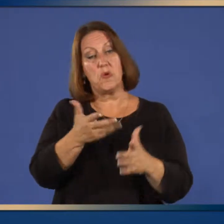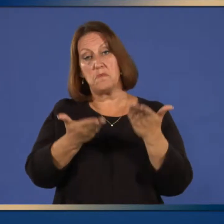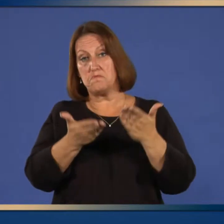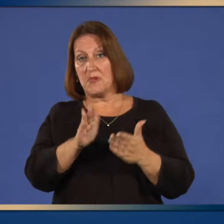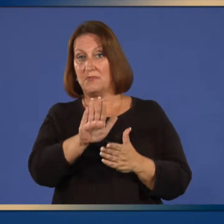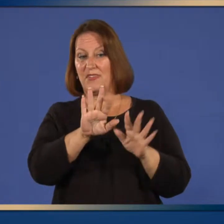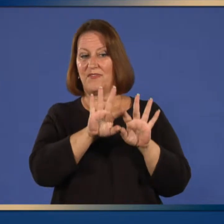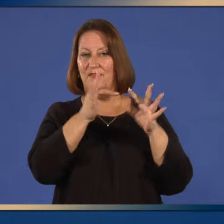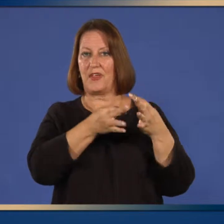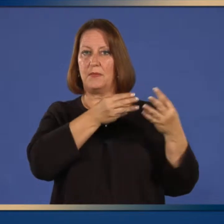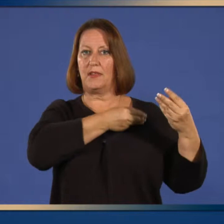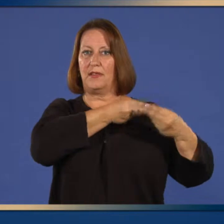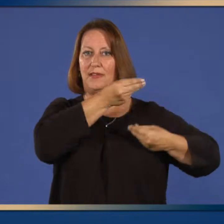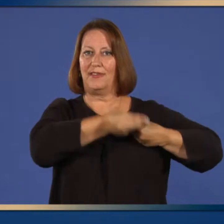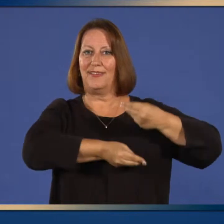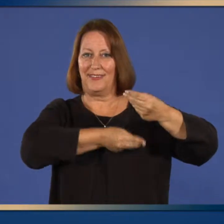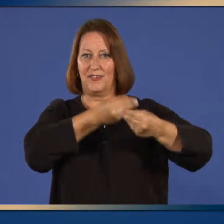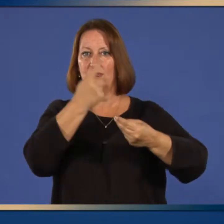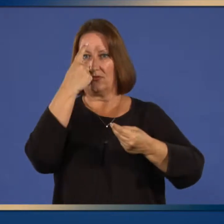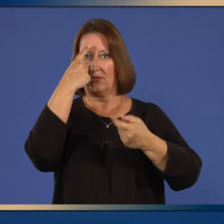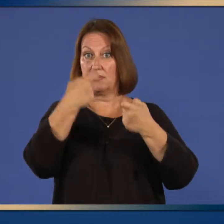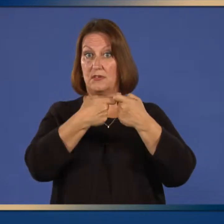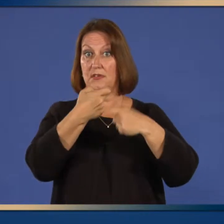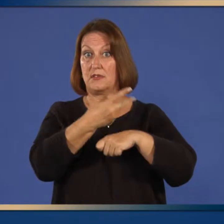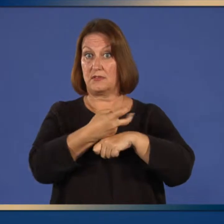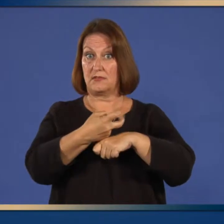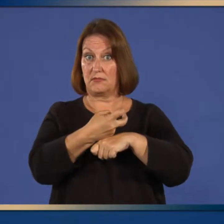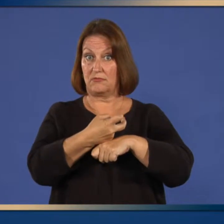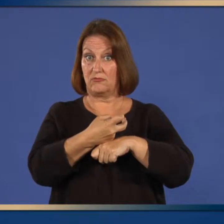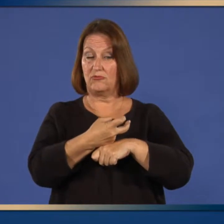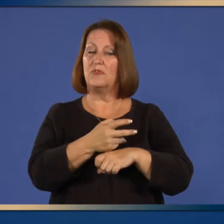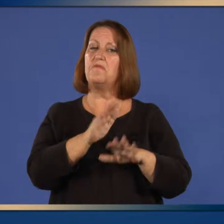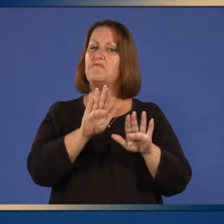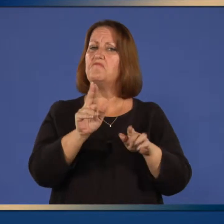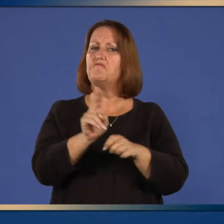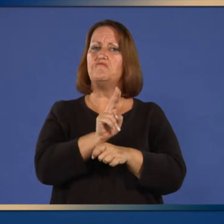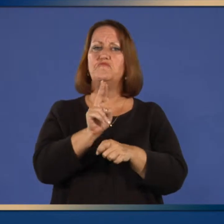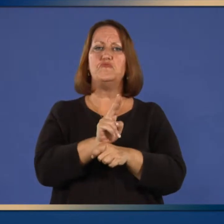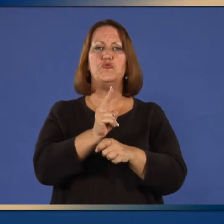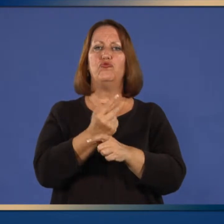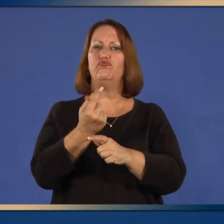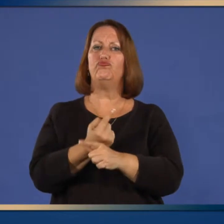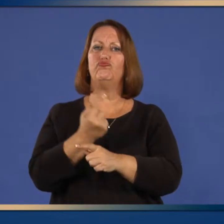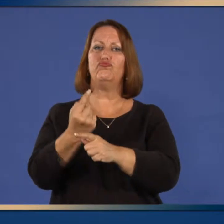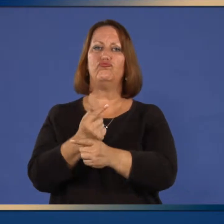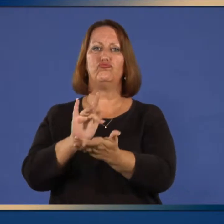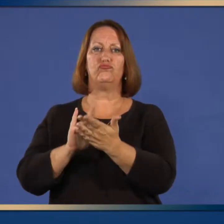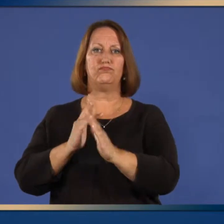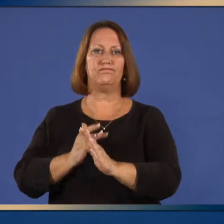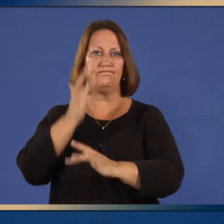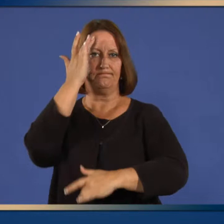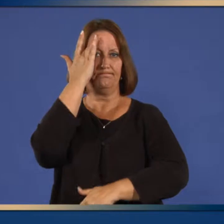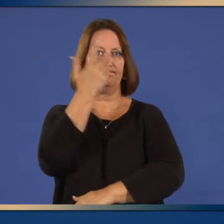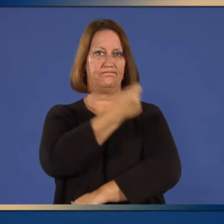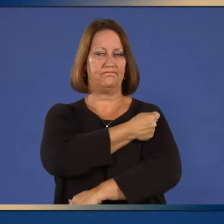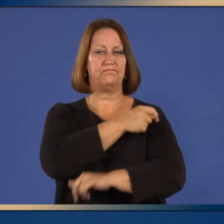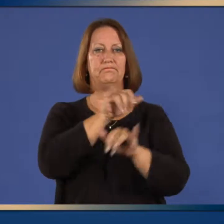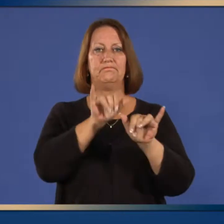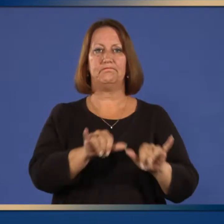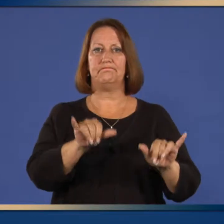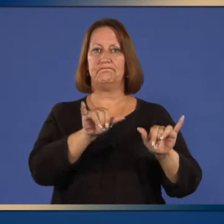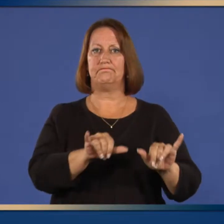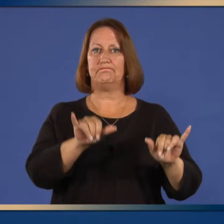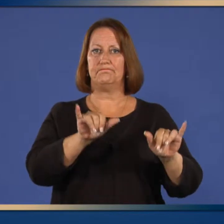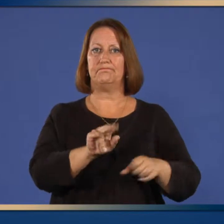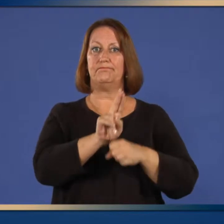Exception: children with a personal or family, such as parent or sibling, history of